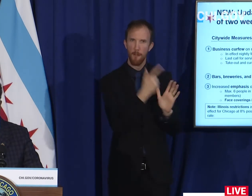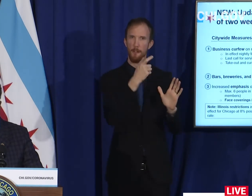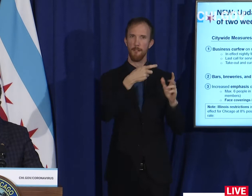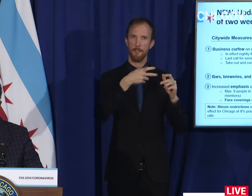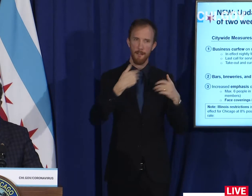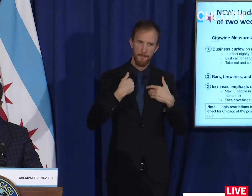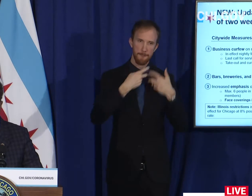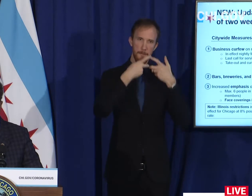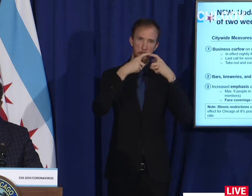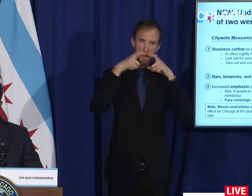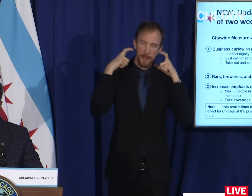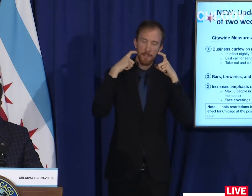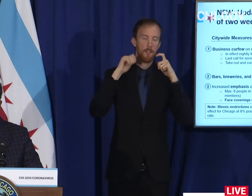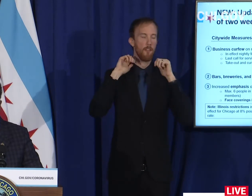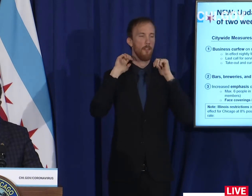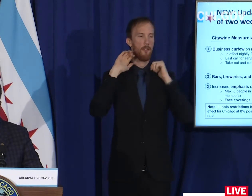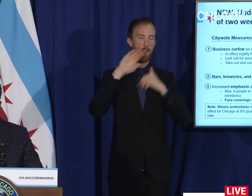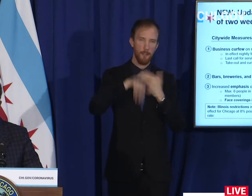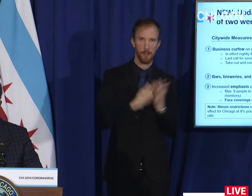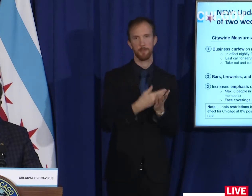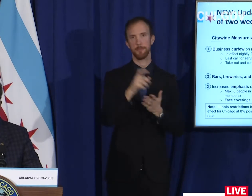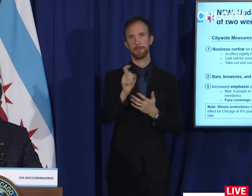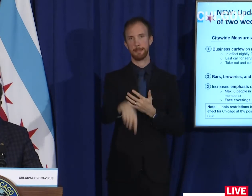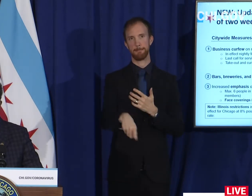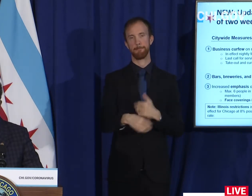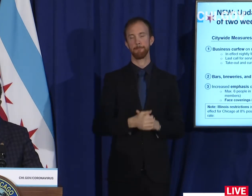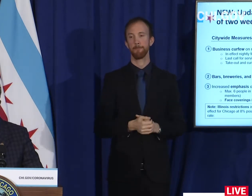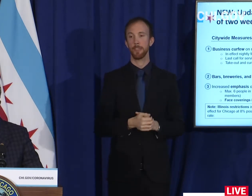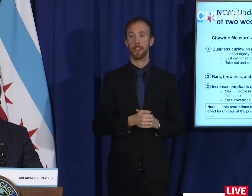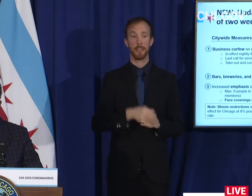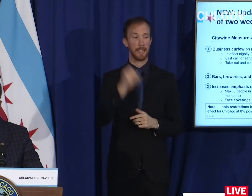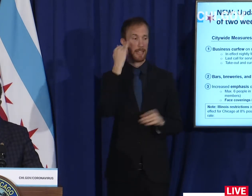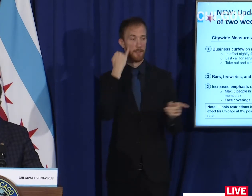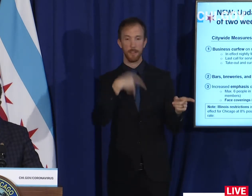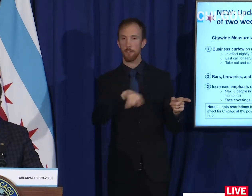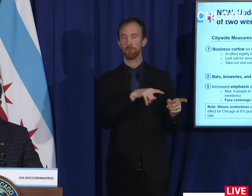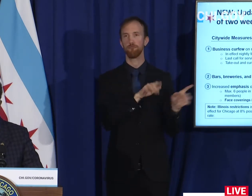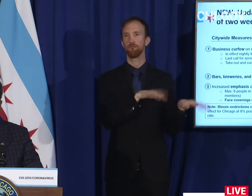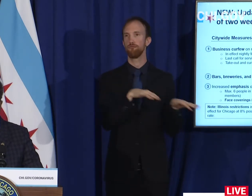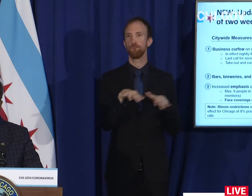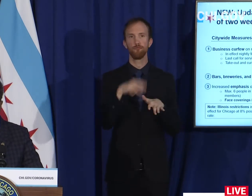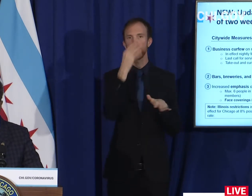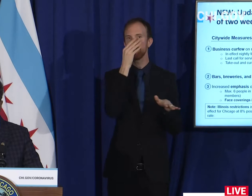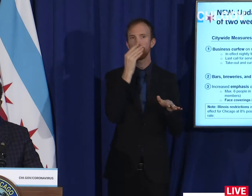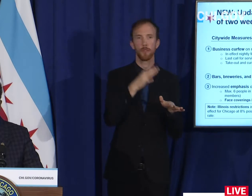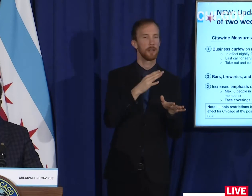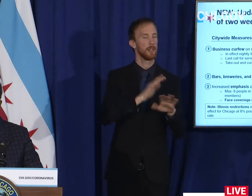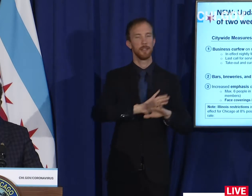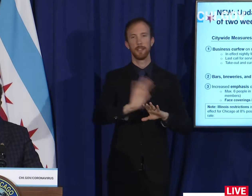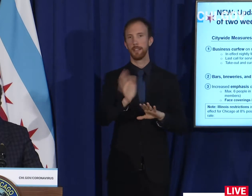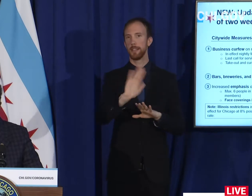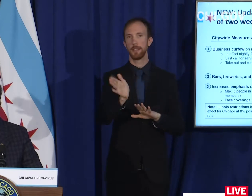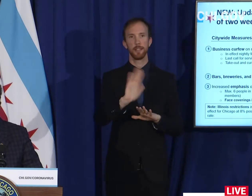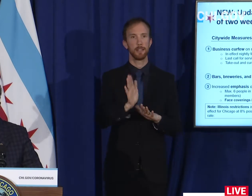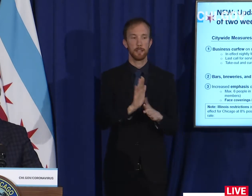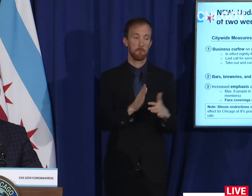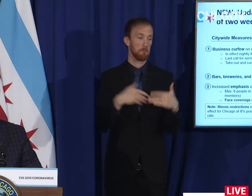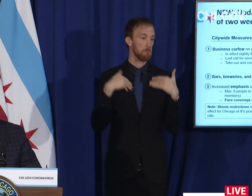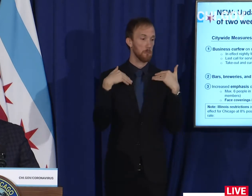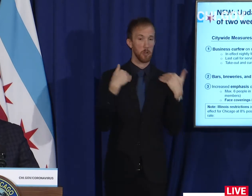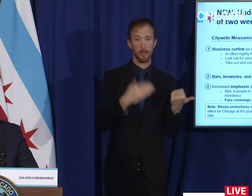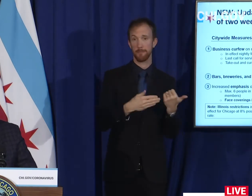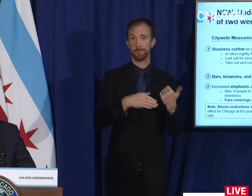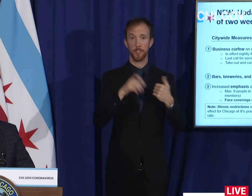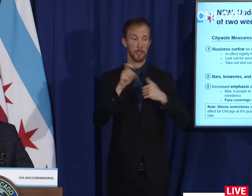wear masks. And if they don't get the message, you need to take decisive action, up to and including